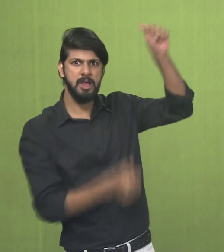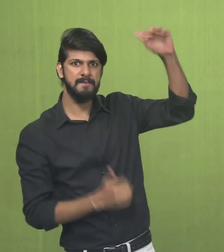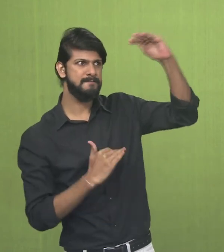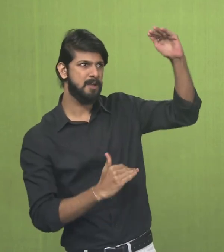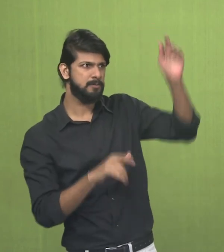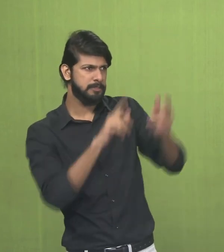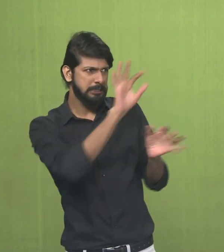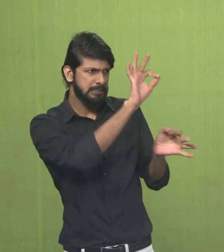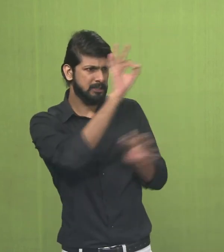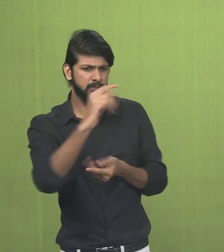Miniature